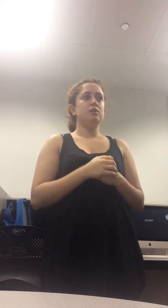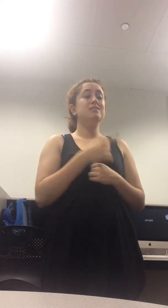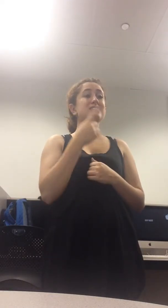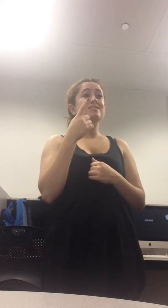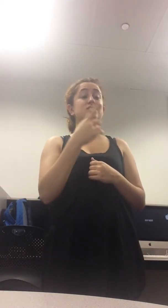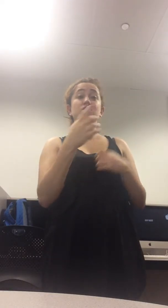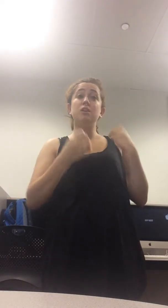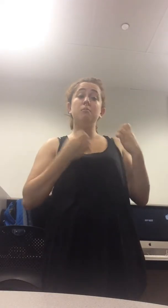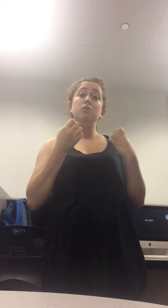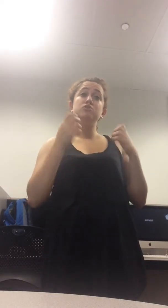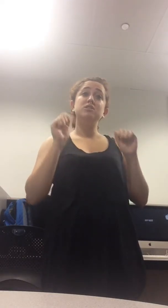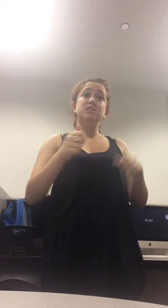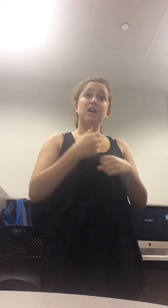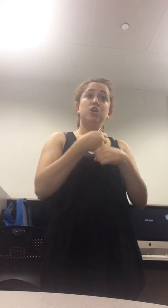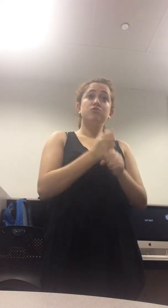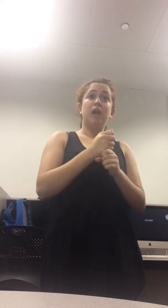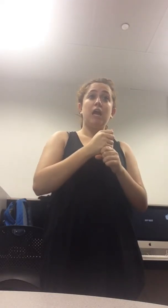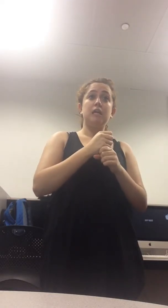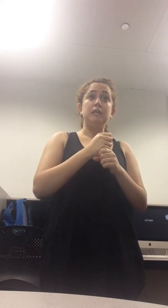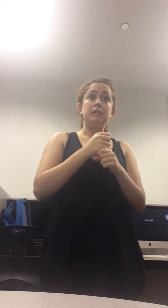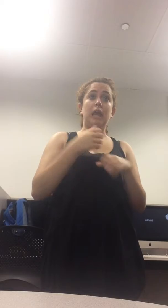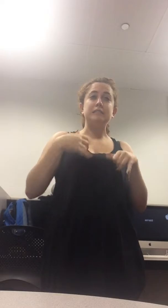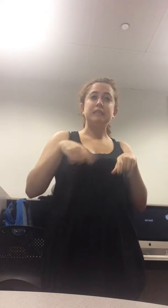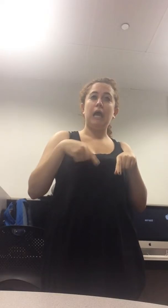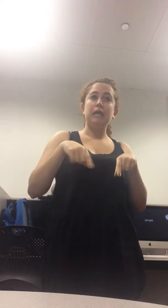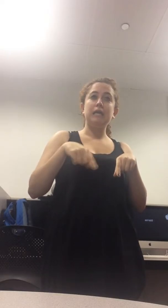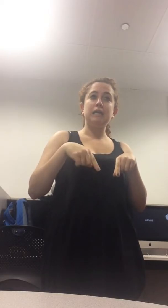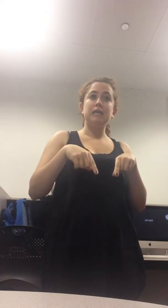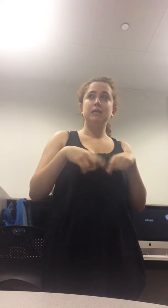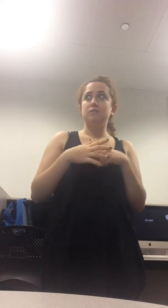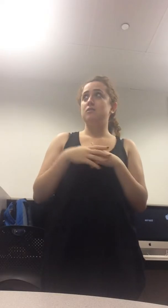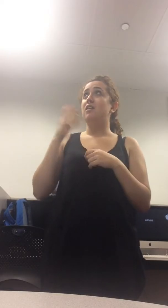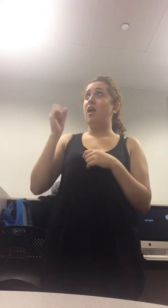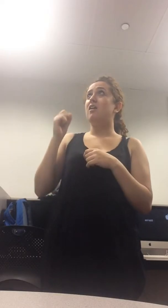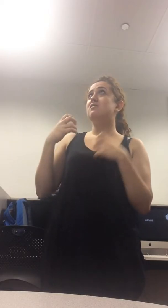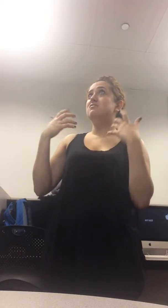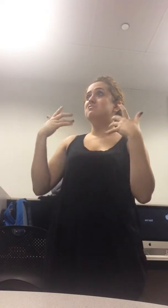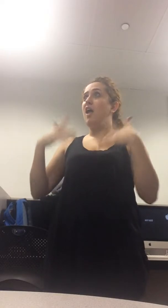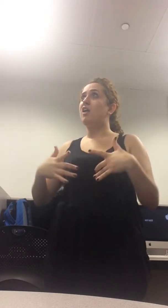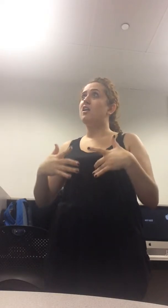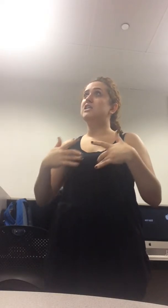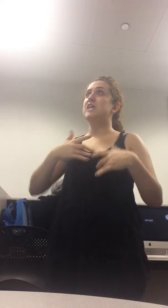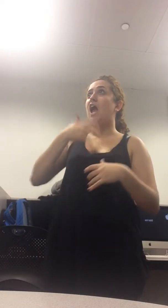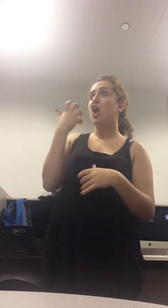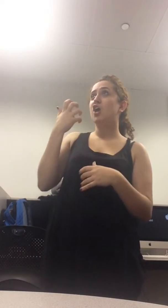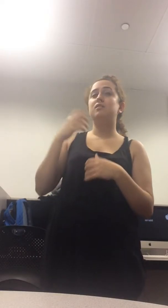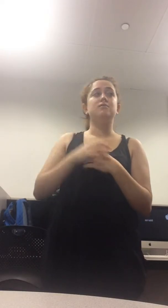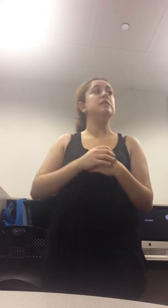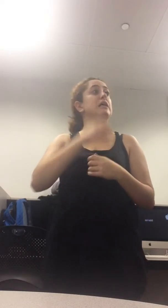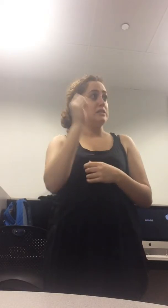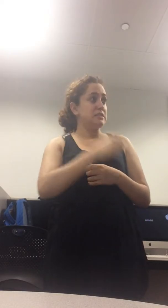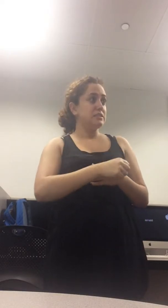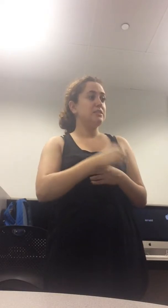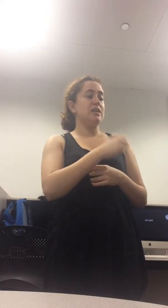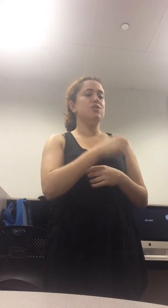could create anxiety? Yeah, sadness, anger. Sadness, anger, fear, those are all emotions. Could that